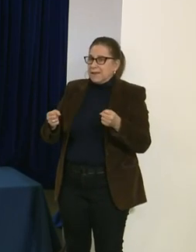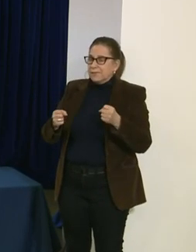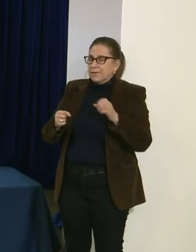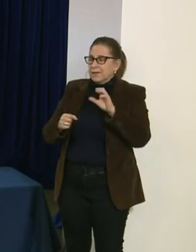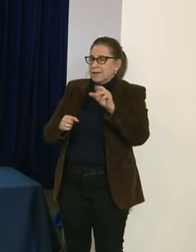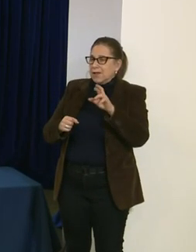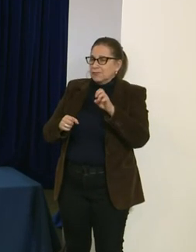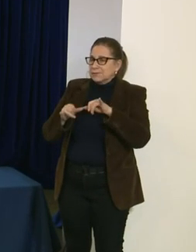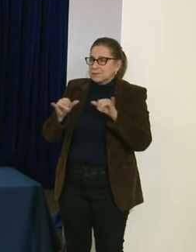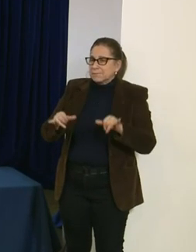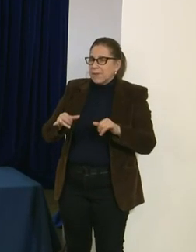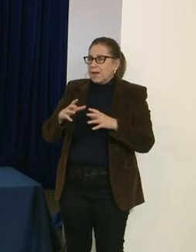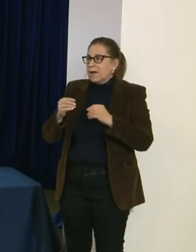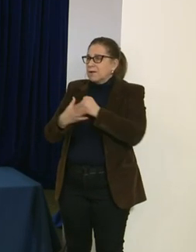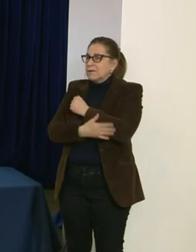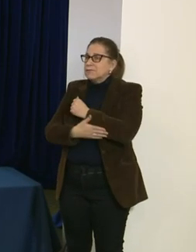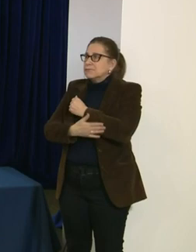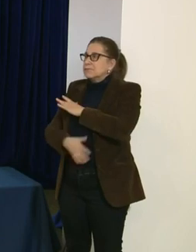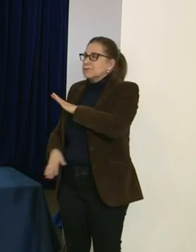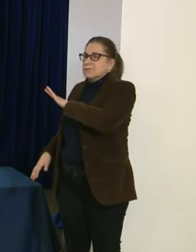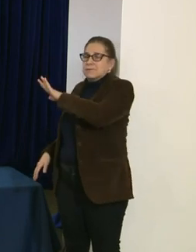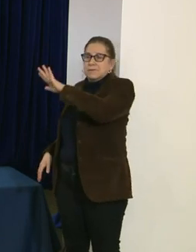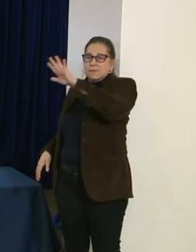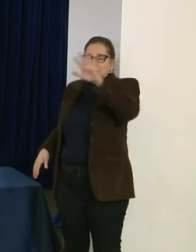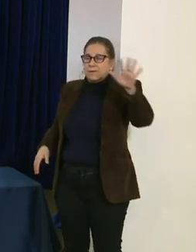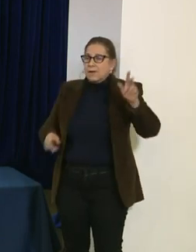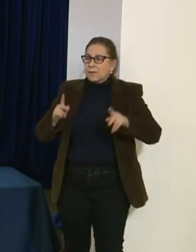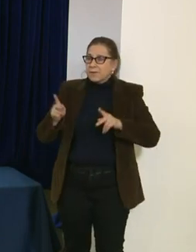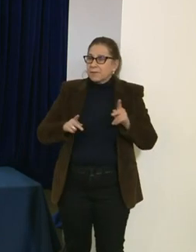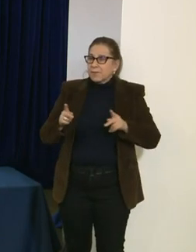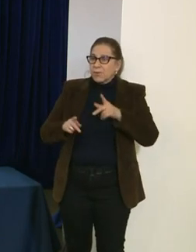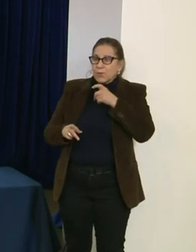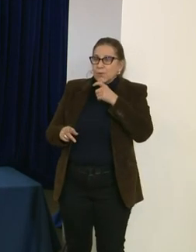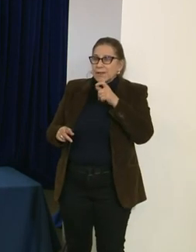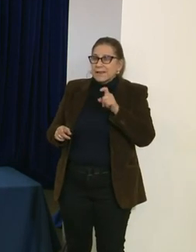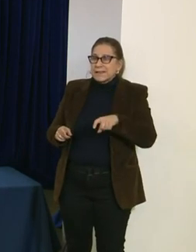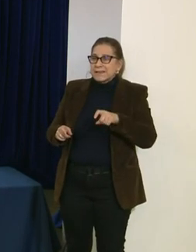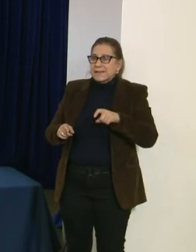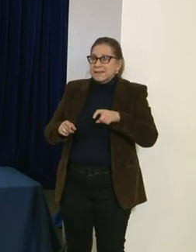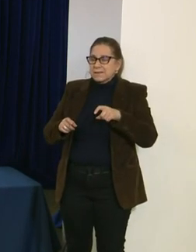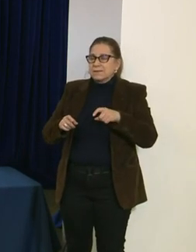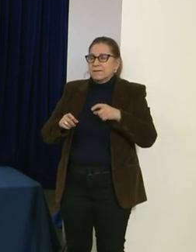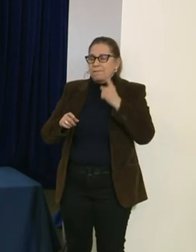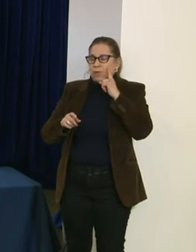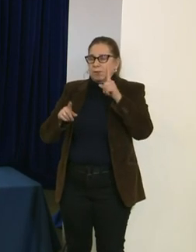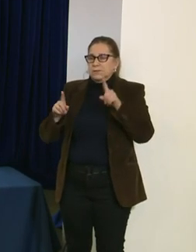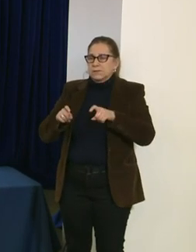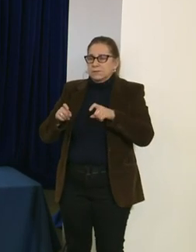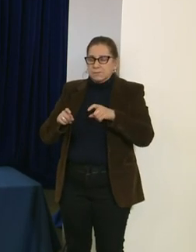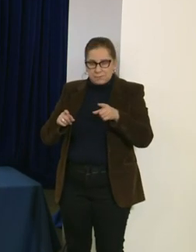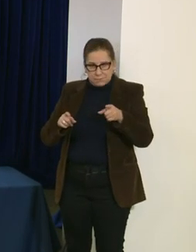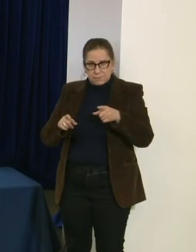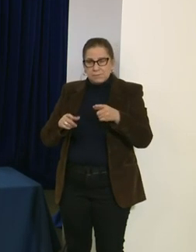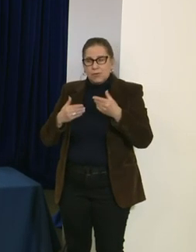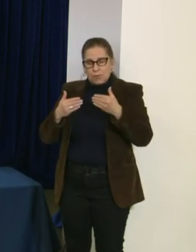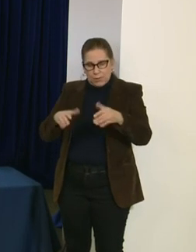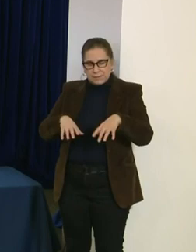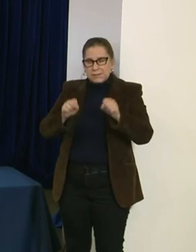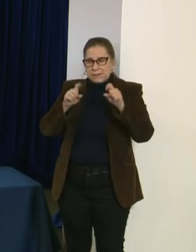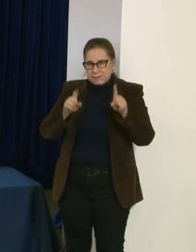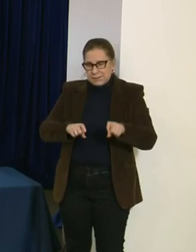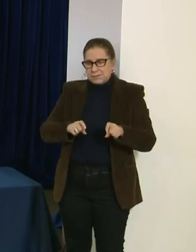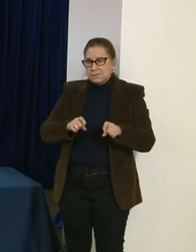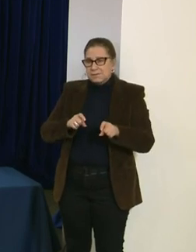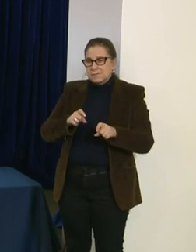nationally that people who need to be tested are tested, but there's not a mass testing out there because of